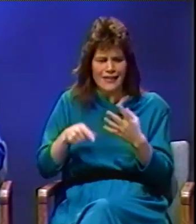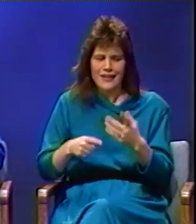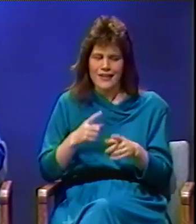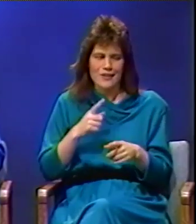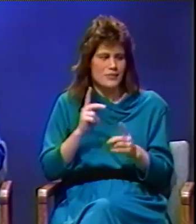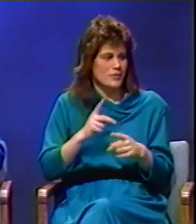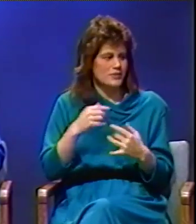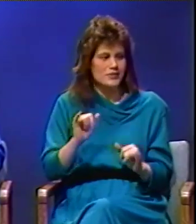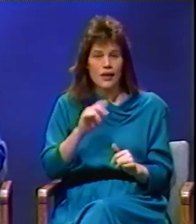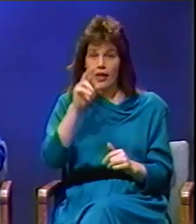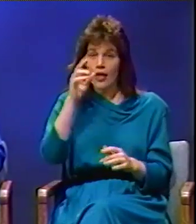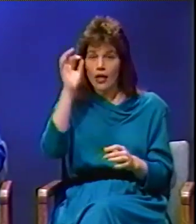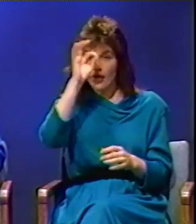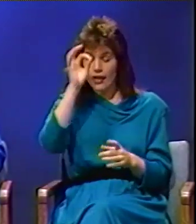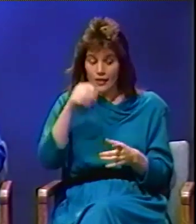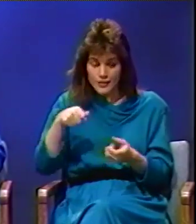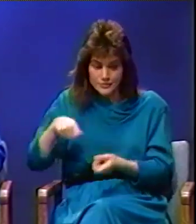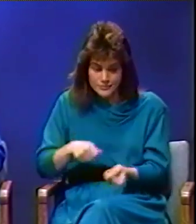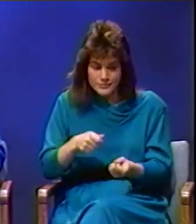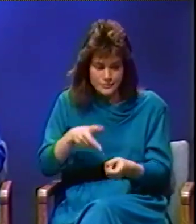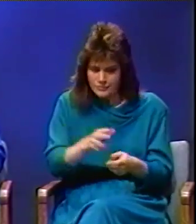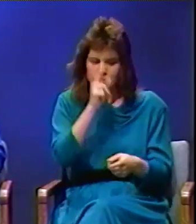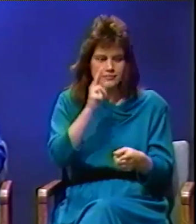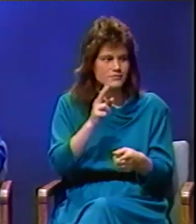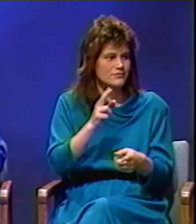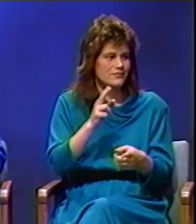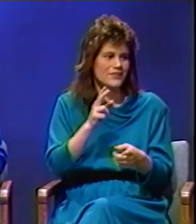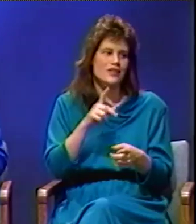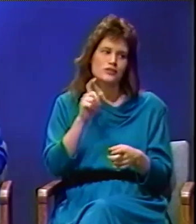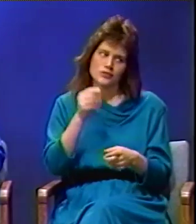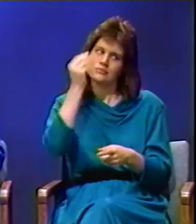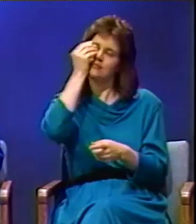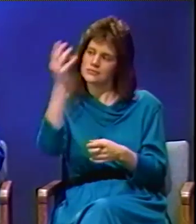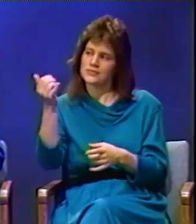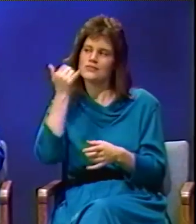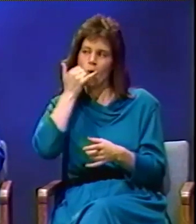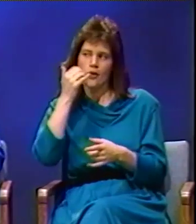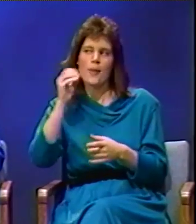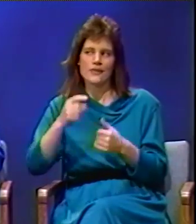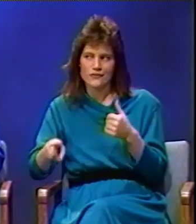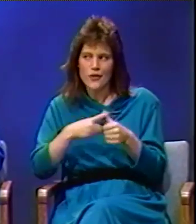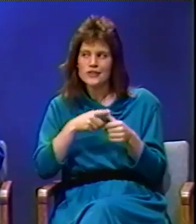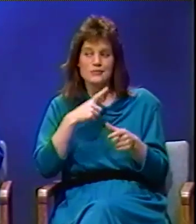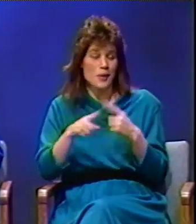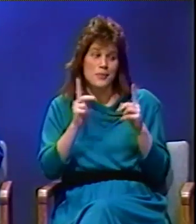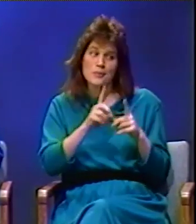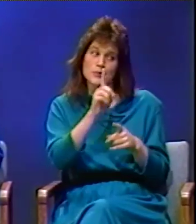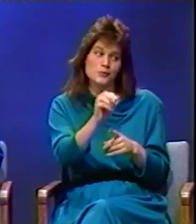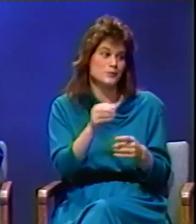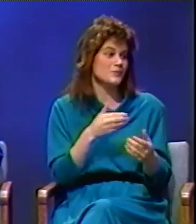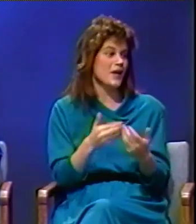to construction until you've notified the telephone company, invariably there are people out there who will.